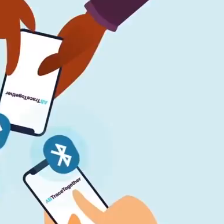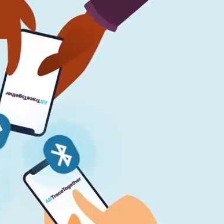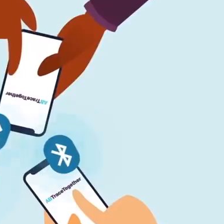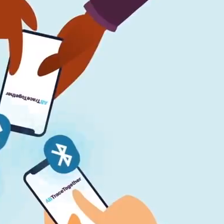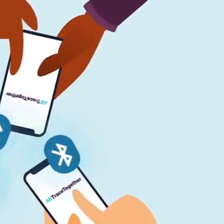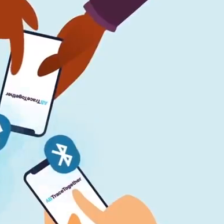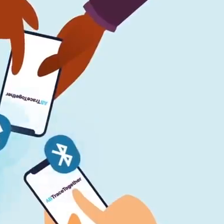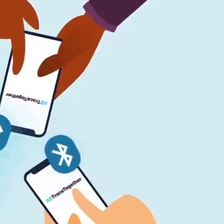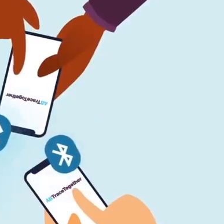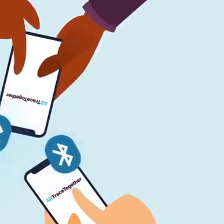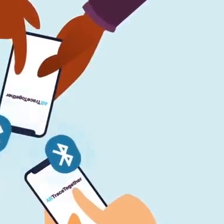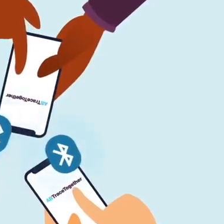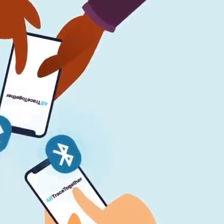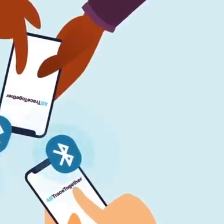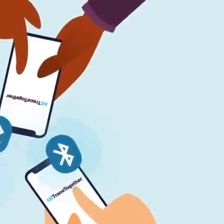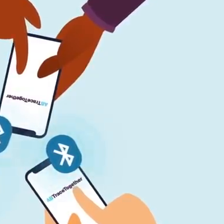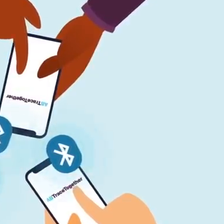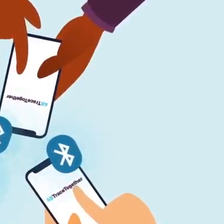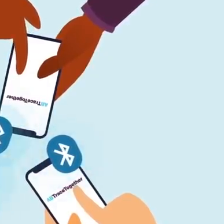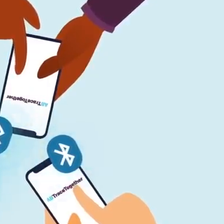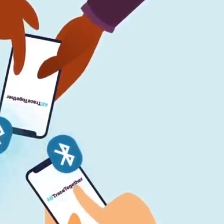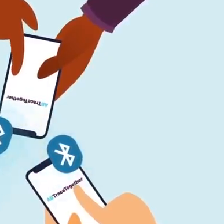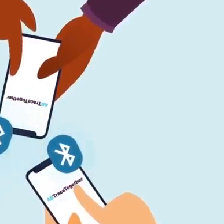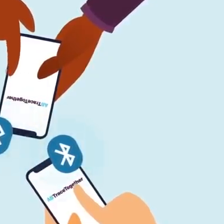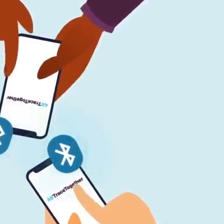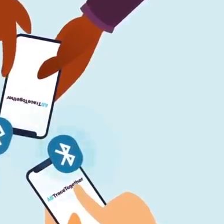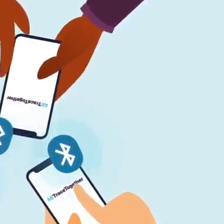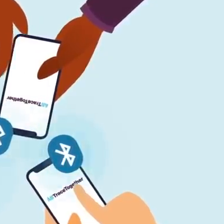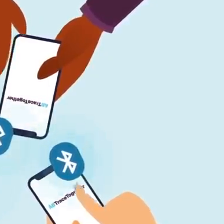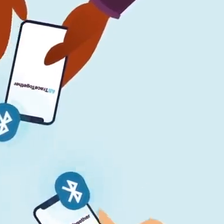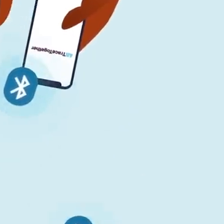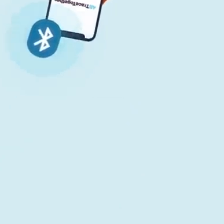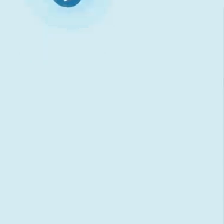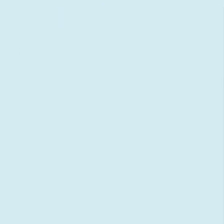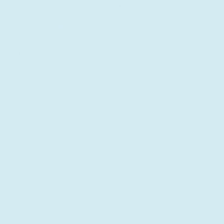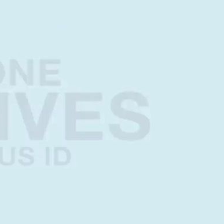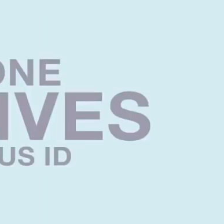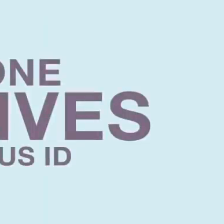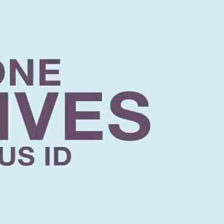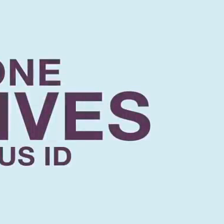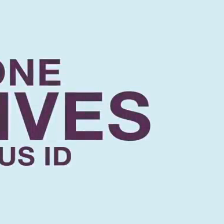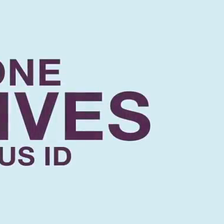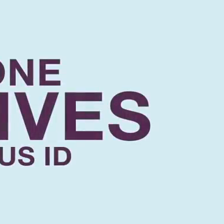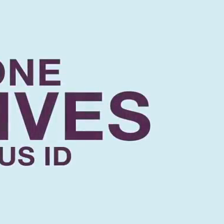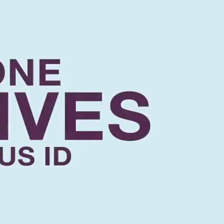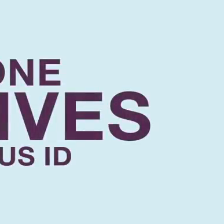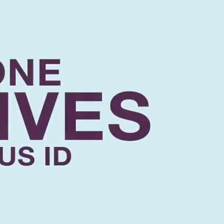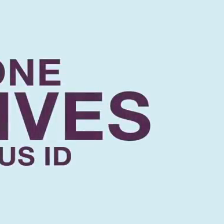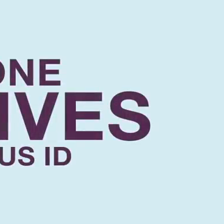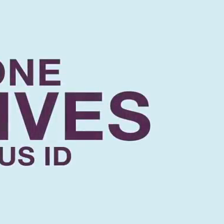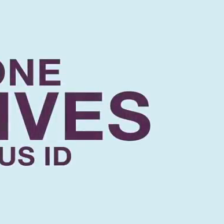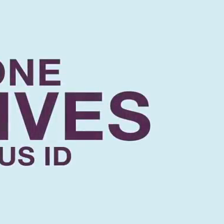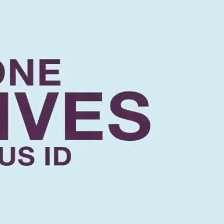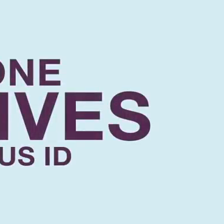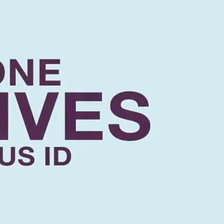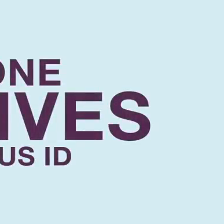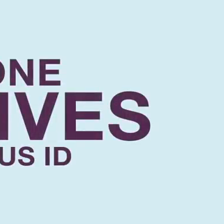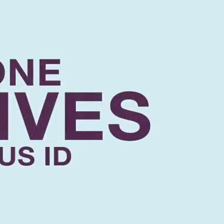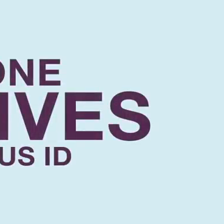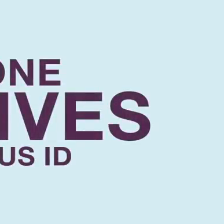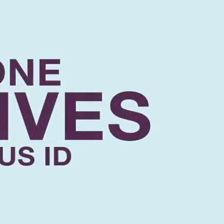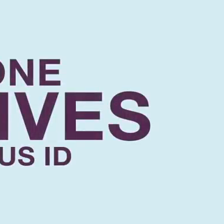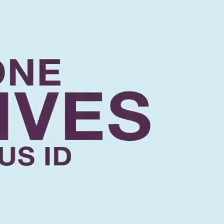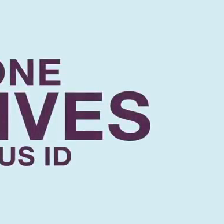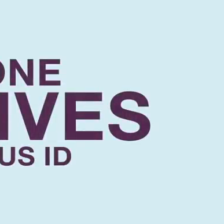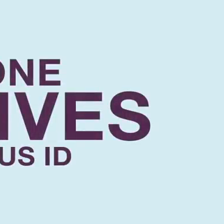contact with a person infected with COVID-19 by asking questions of the case and relying on their ability to remember